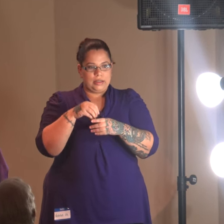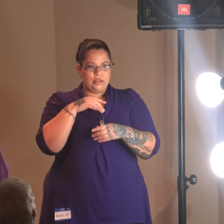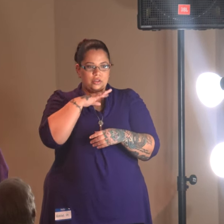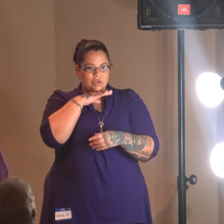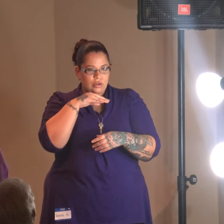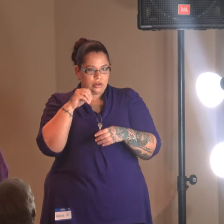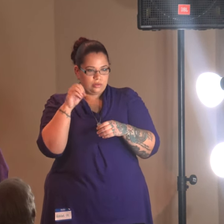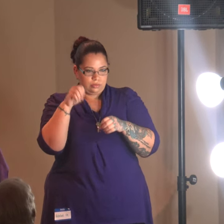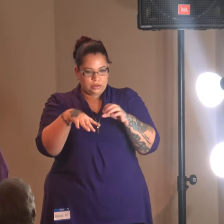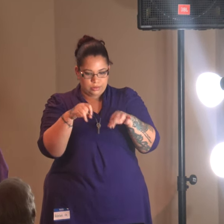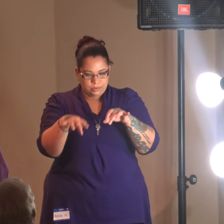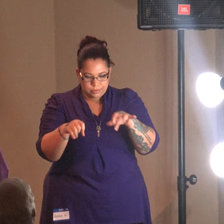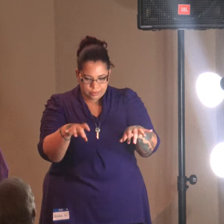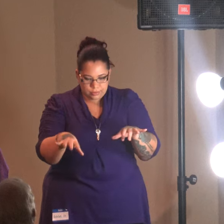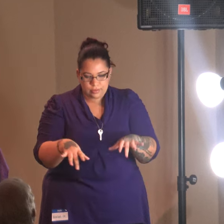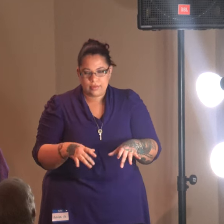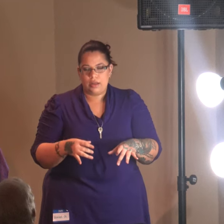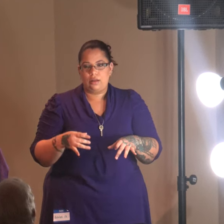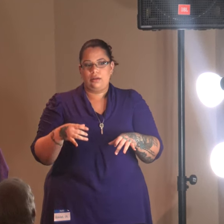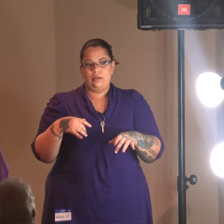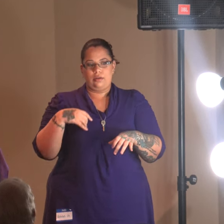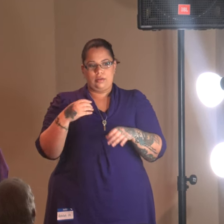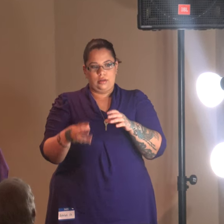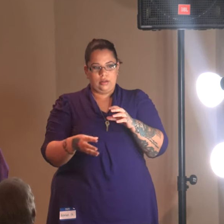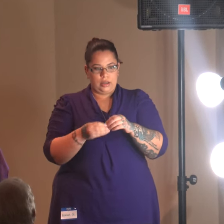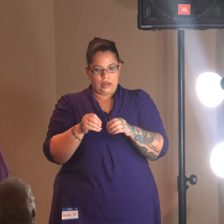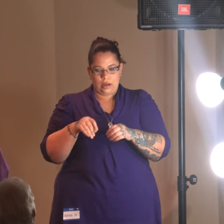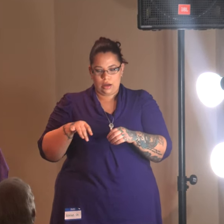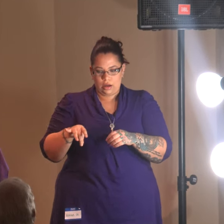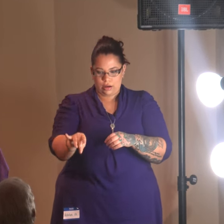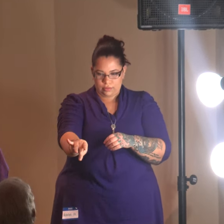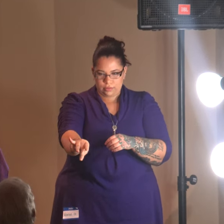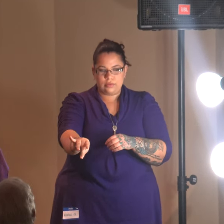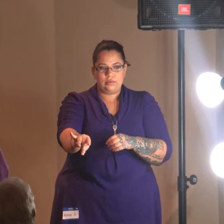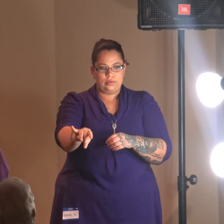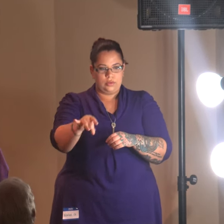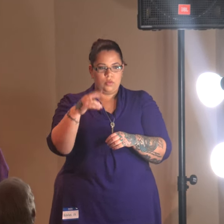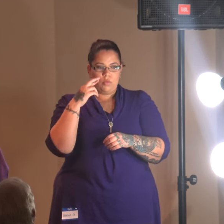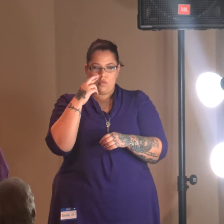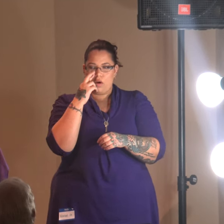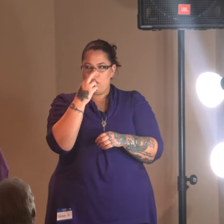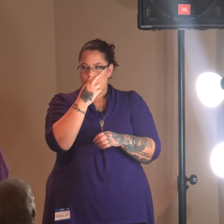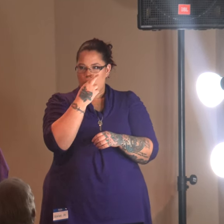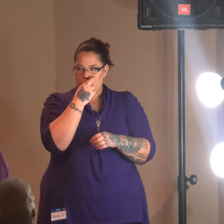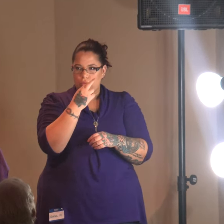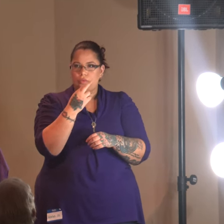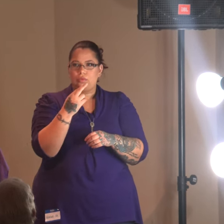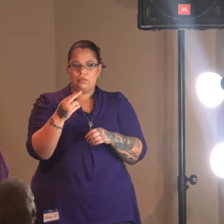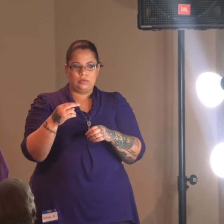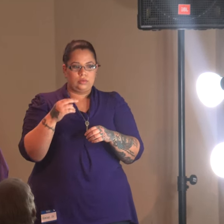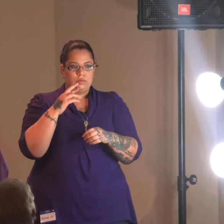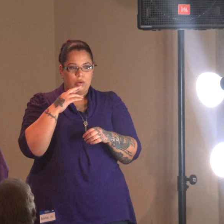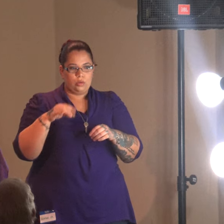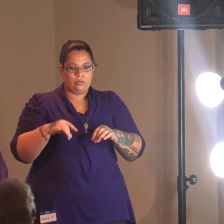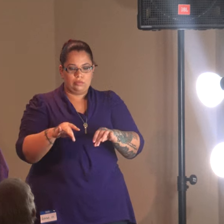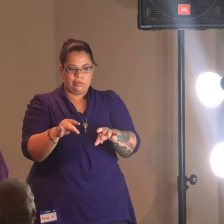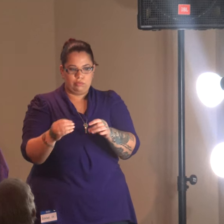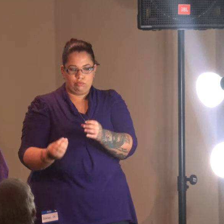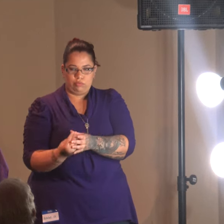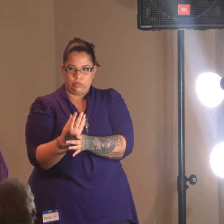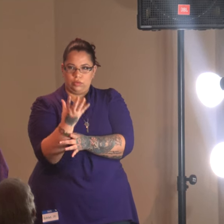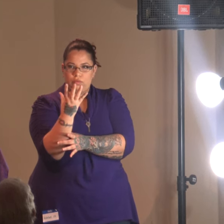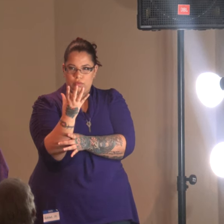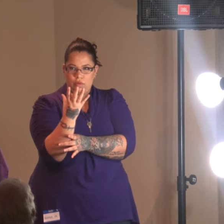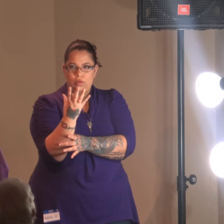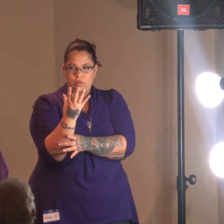rose seed in, a rose plant grows, right? If you put in the proper seeds for an oak tree grows. So